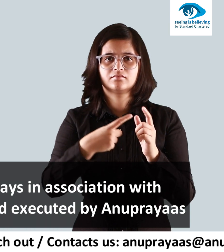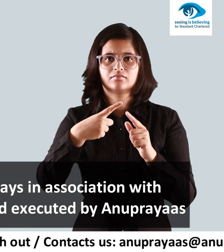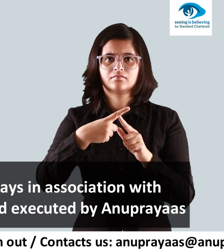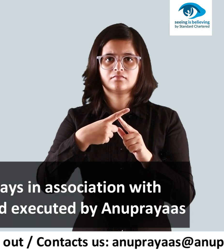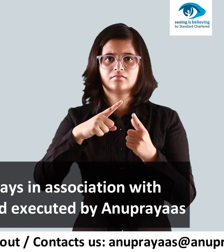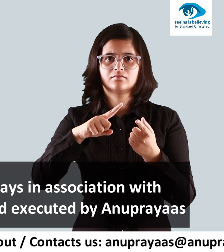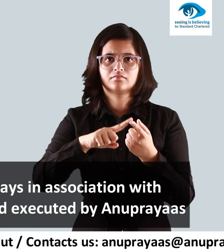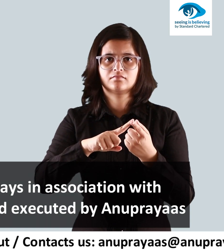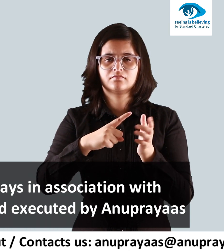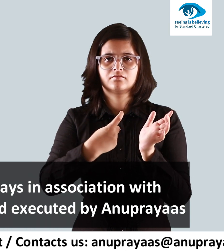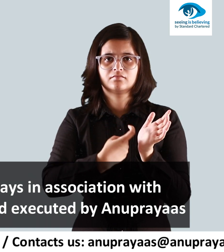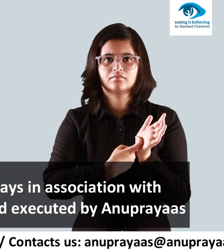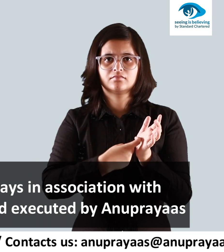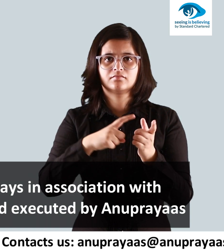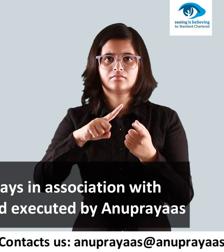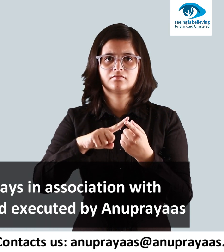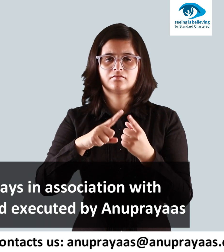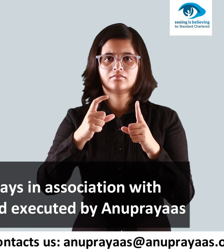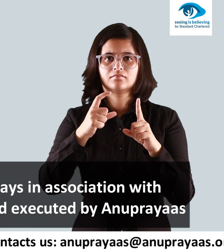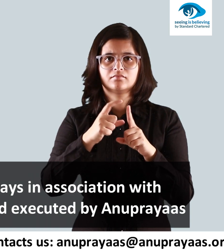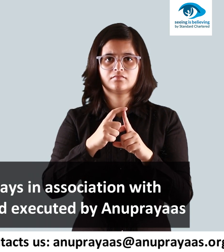8 9 9 8